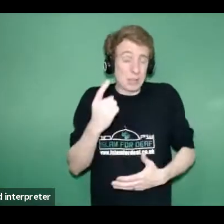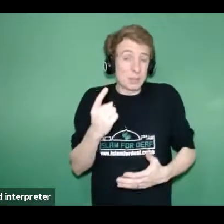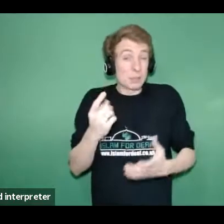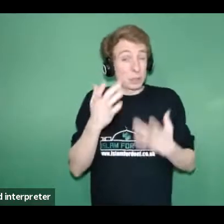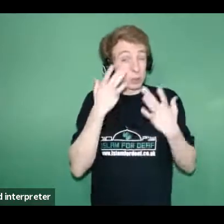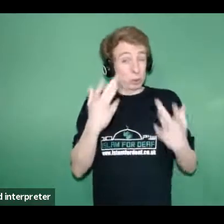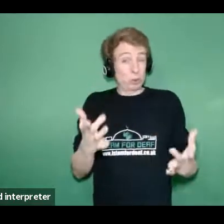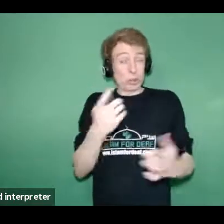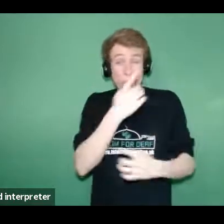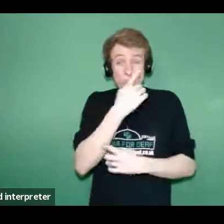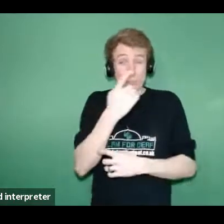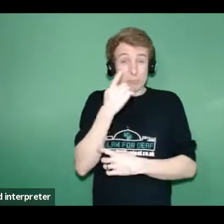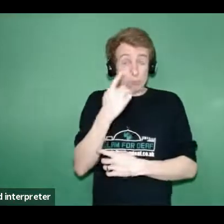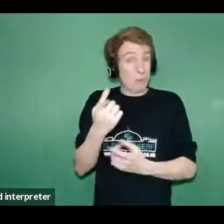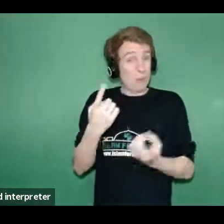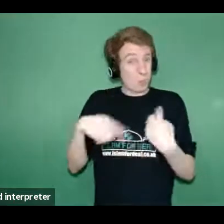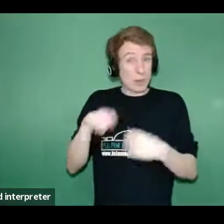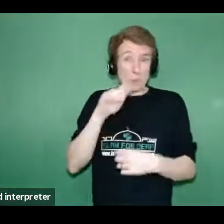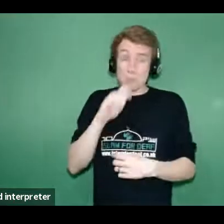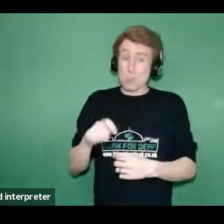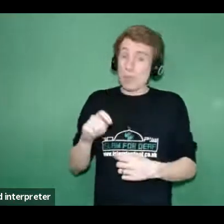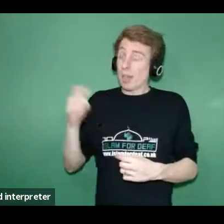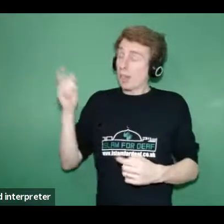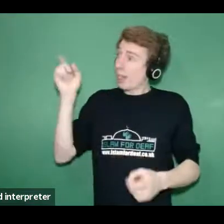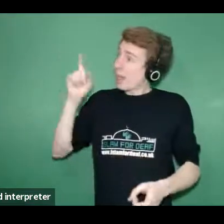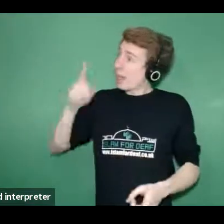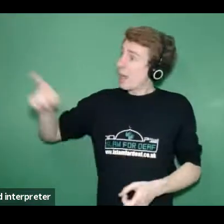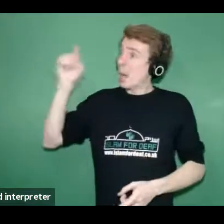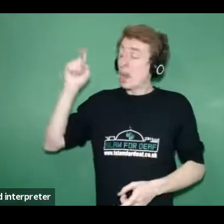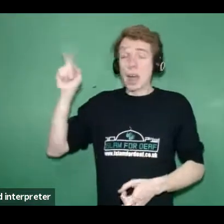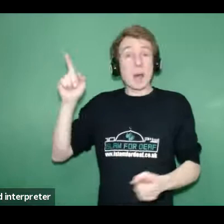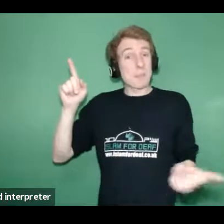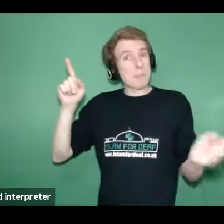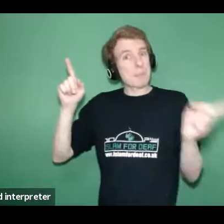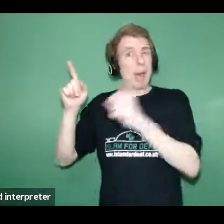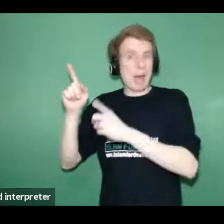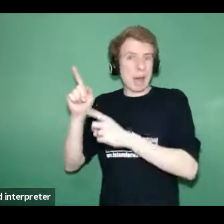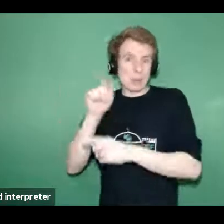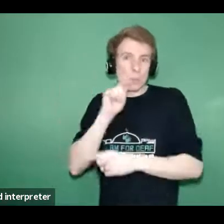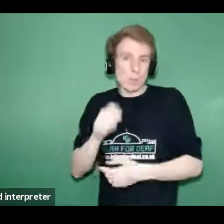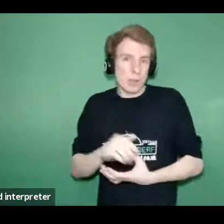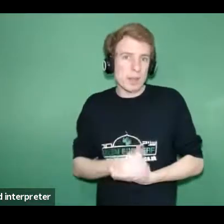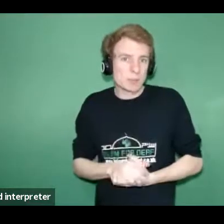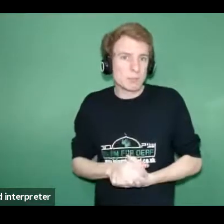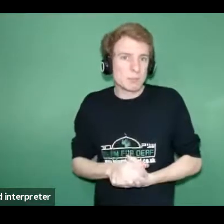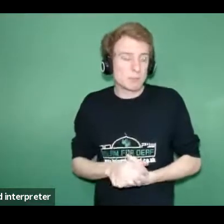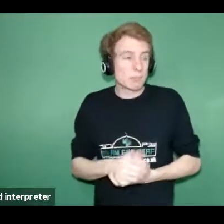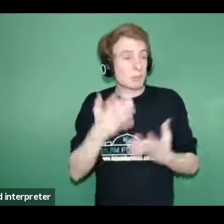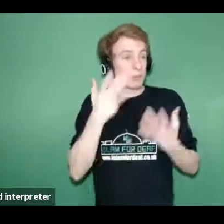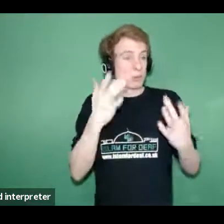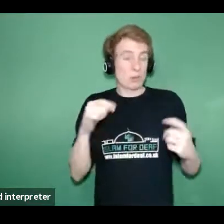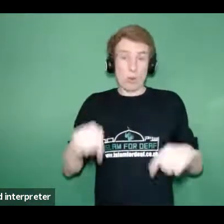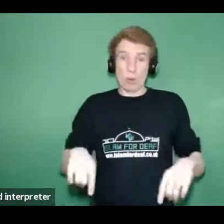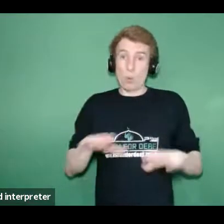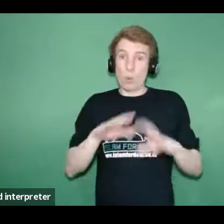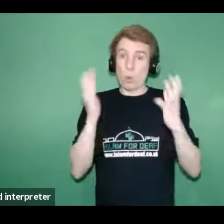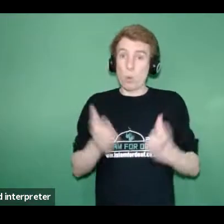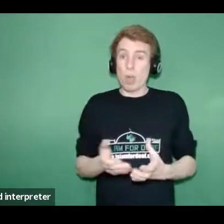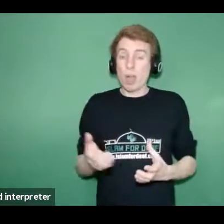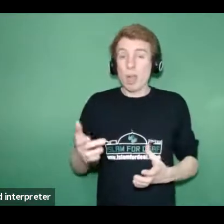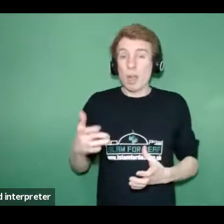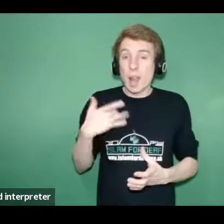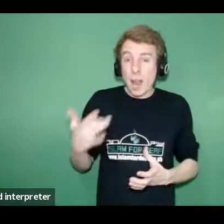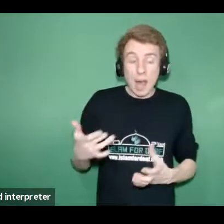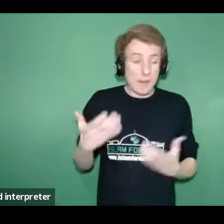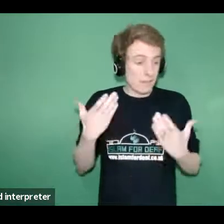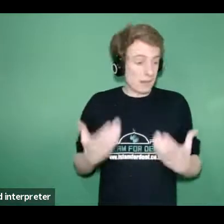shows us that this place that we are in, this place, this world that we are occupying at this moment, this is a